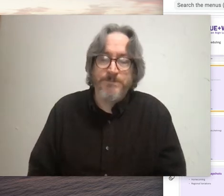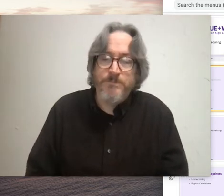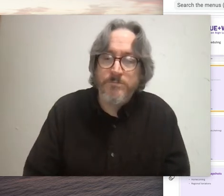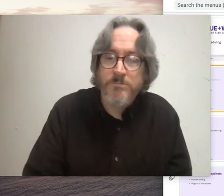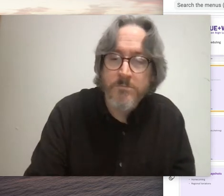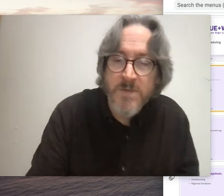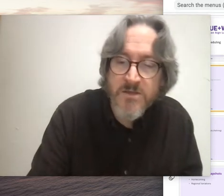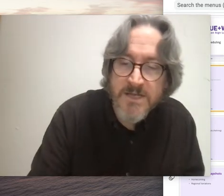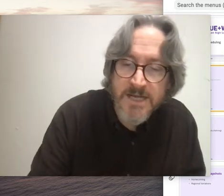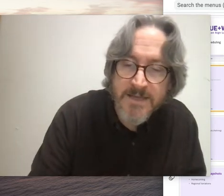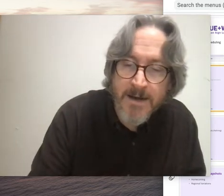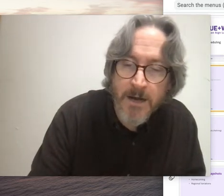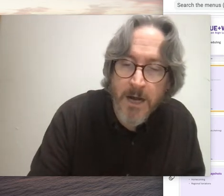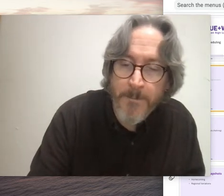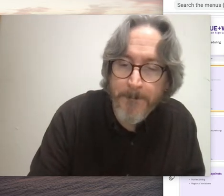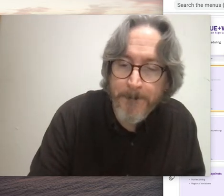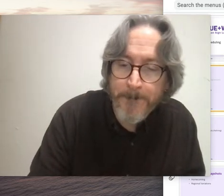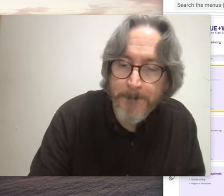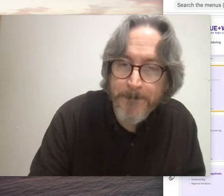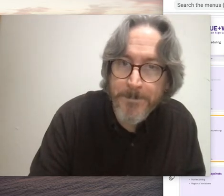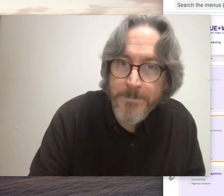Events, things like that.